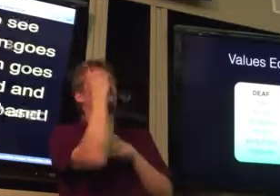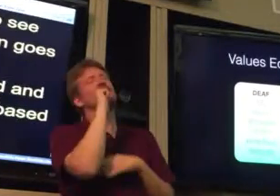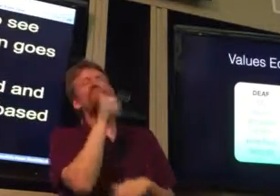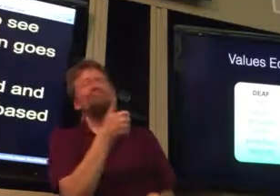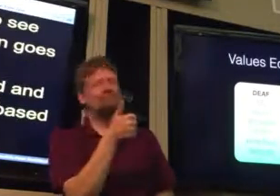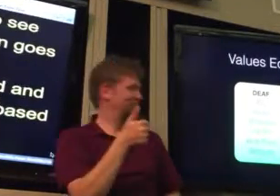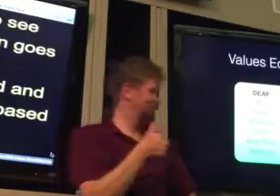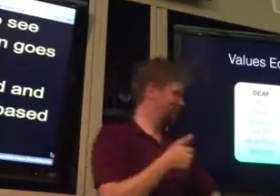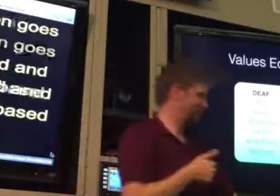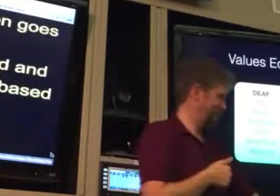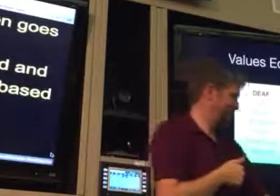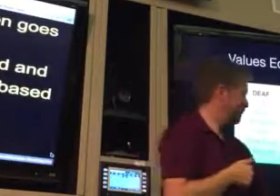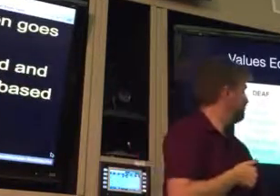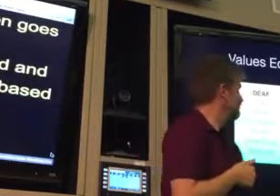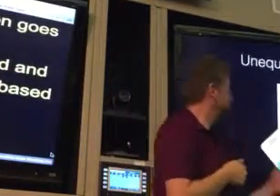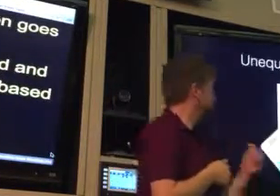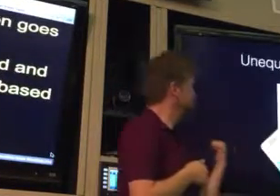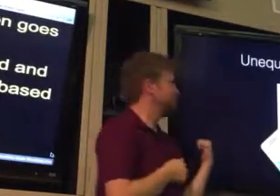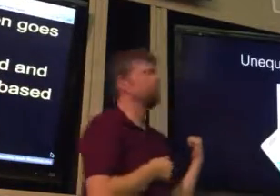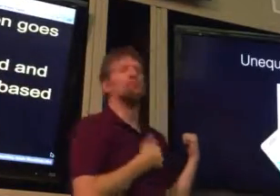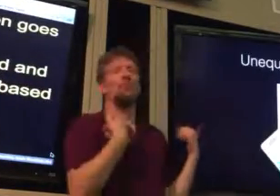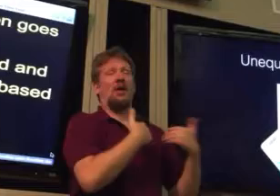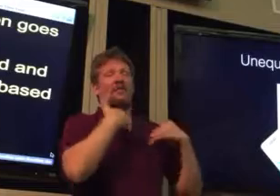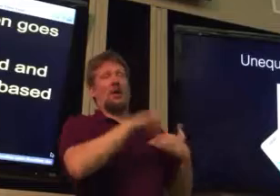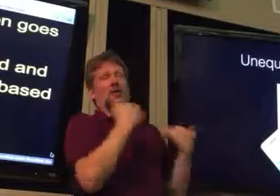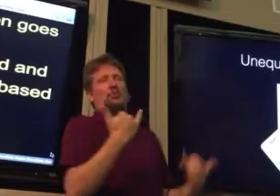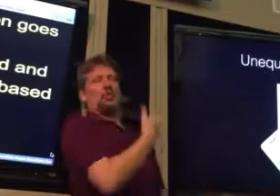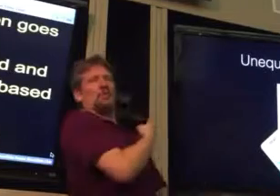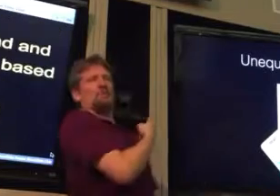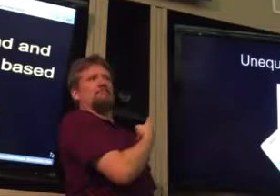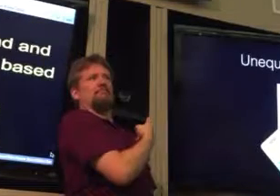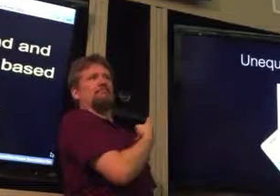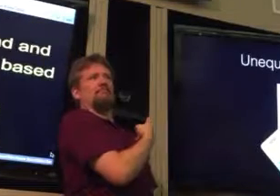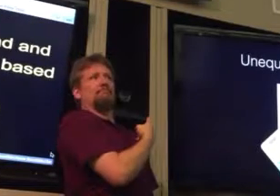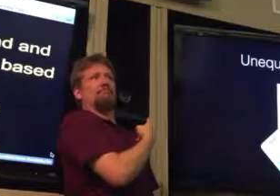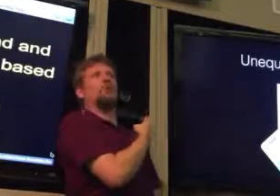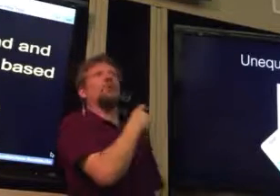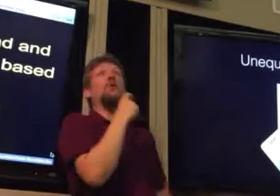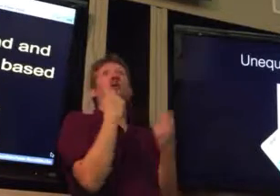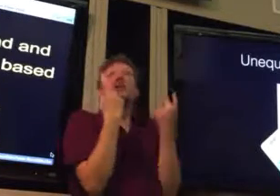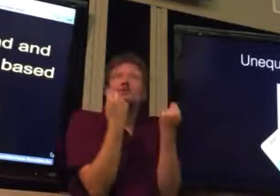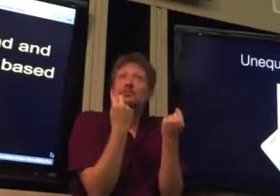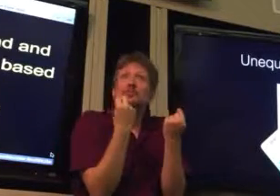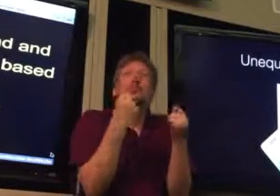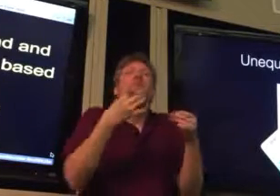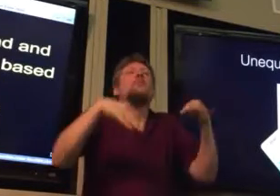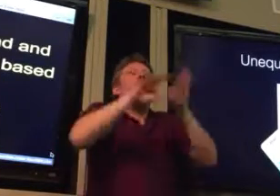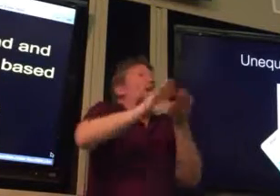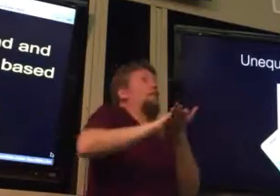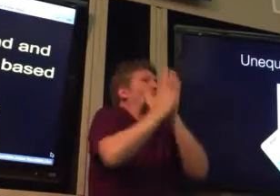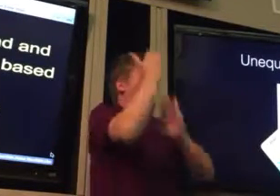healthy. But that doesn't happen these days. This is what we have right now, unequal and